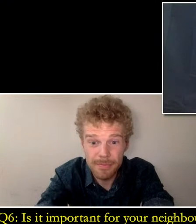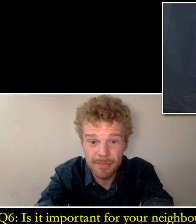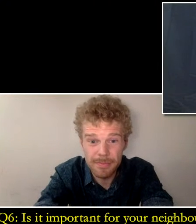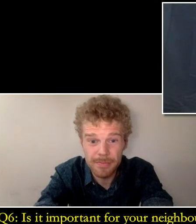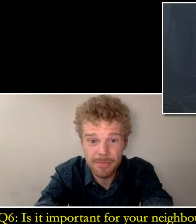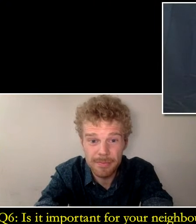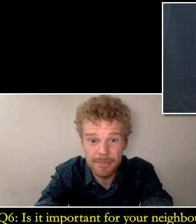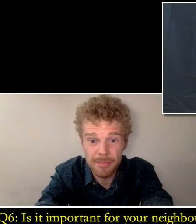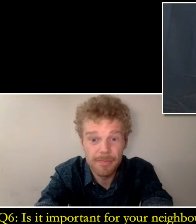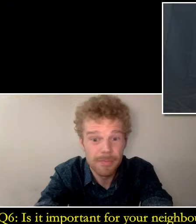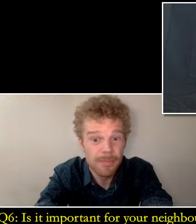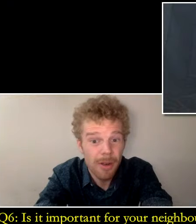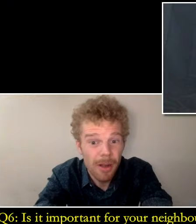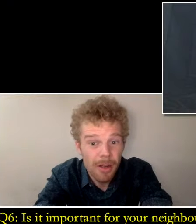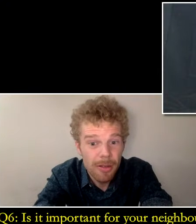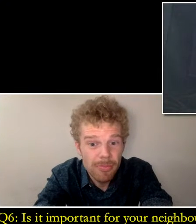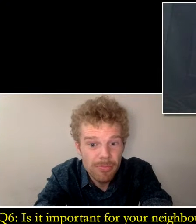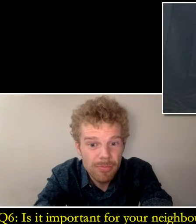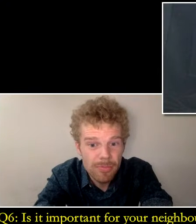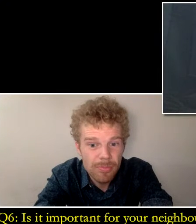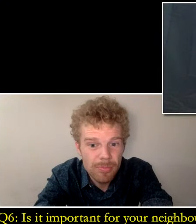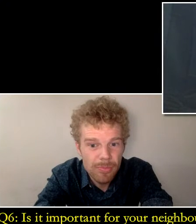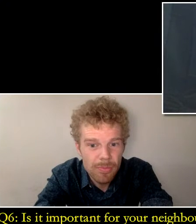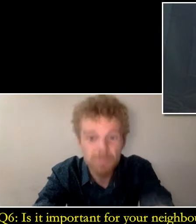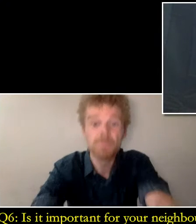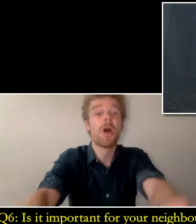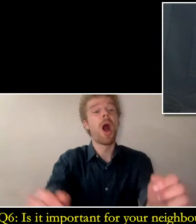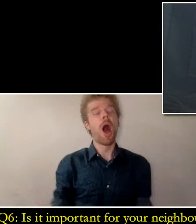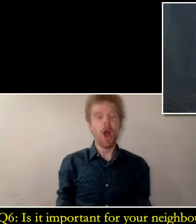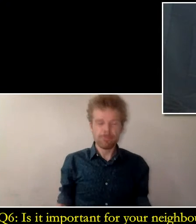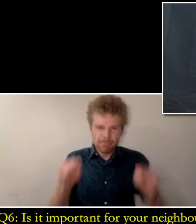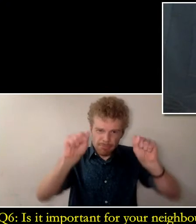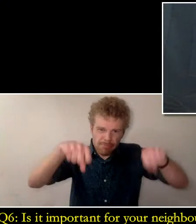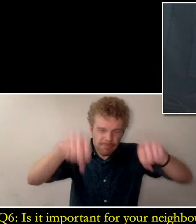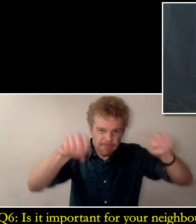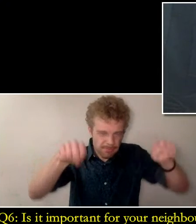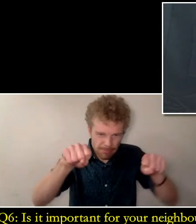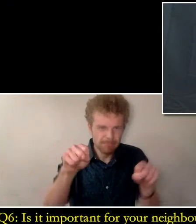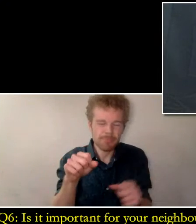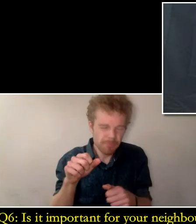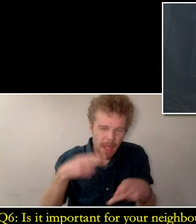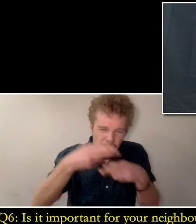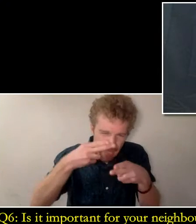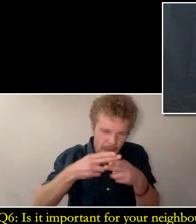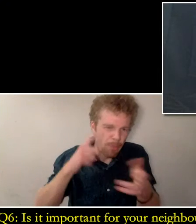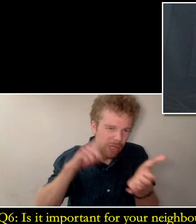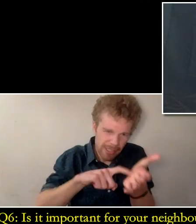Rico? Or Rob? Oh, I'll let Rob answer.